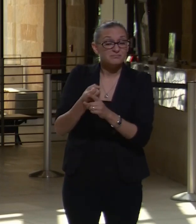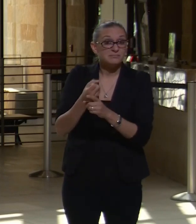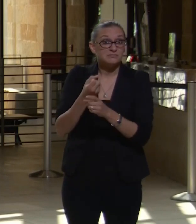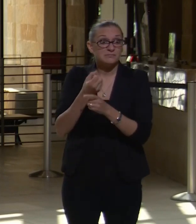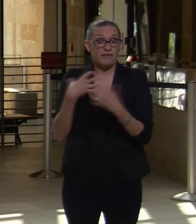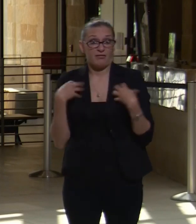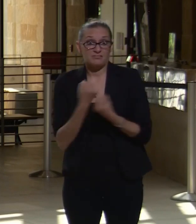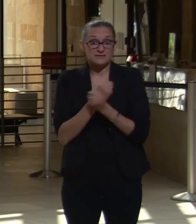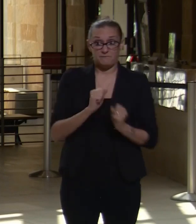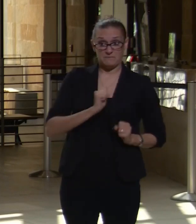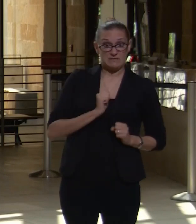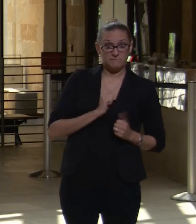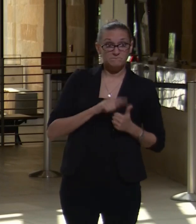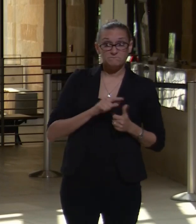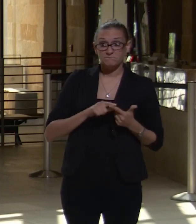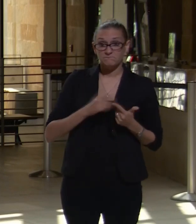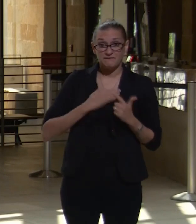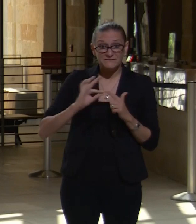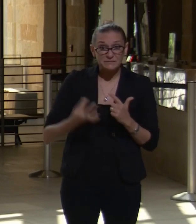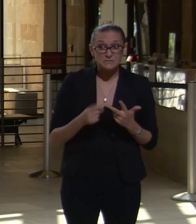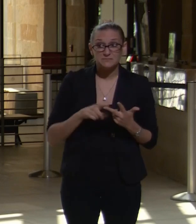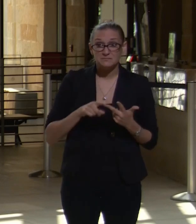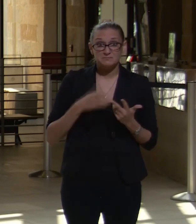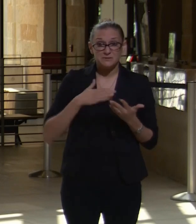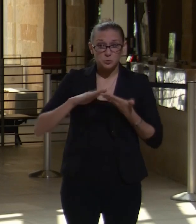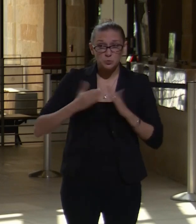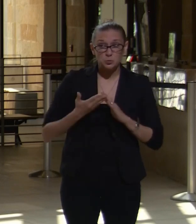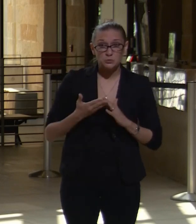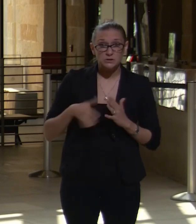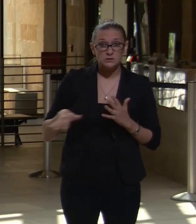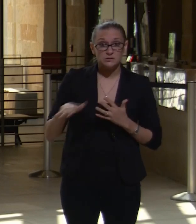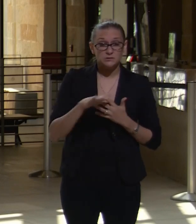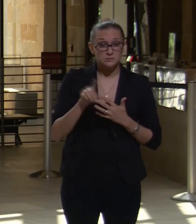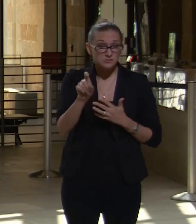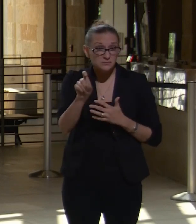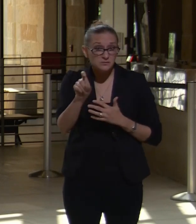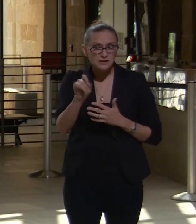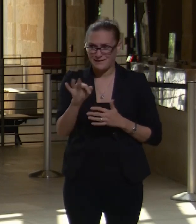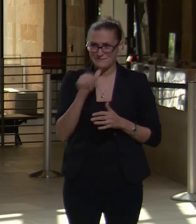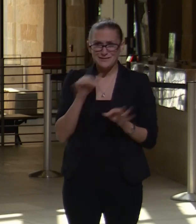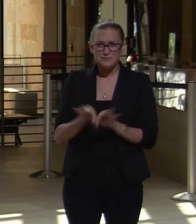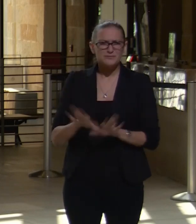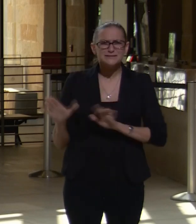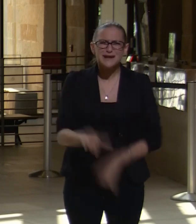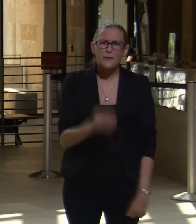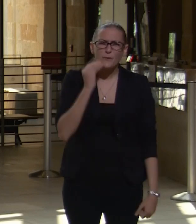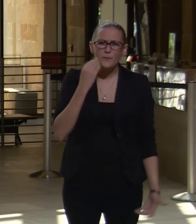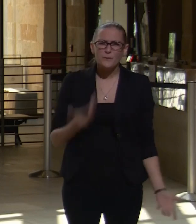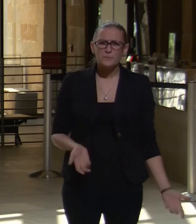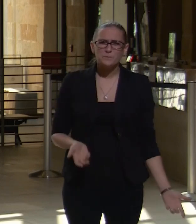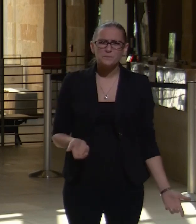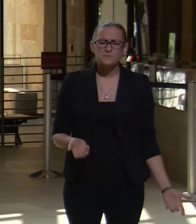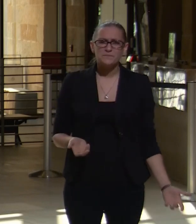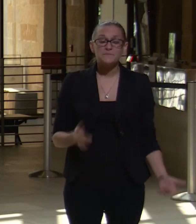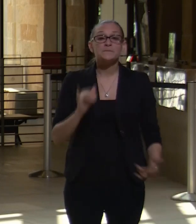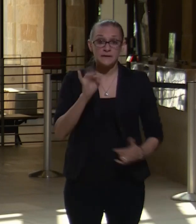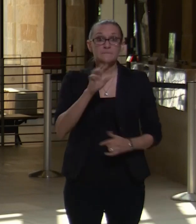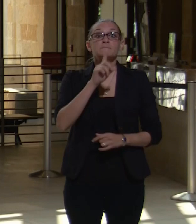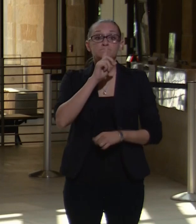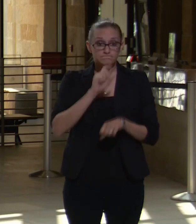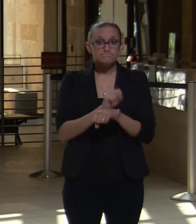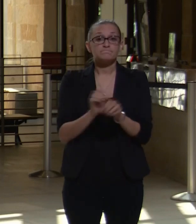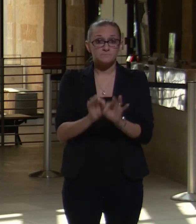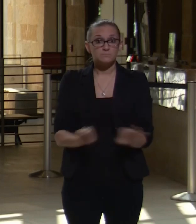myself, my family, my community? If it's not, stay home. If it